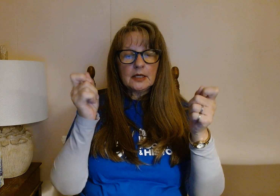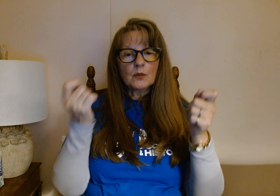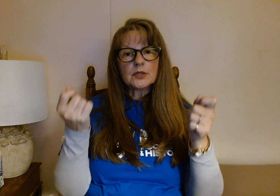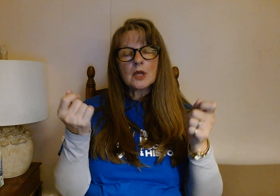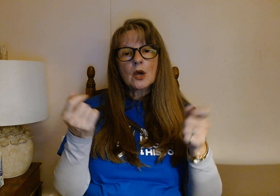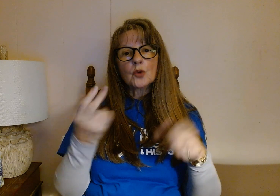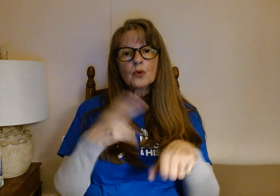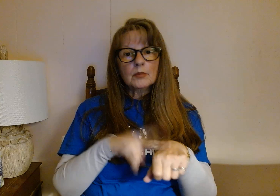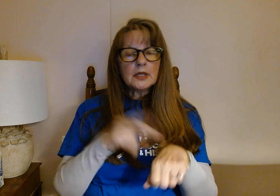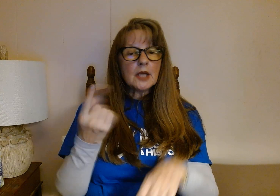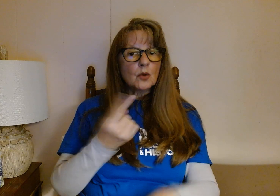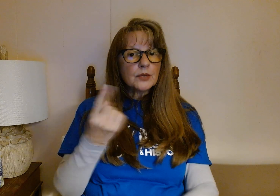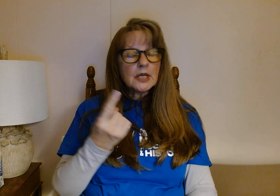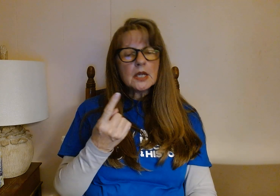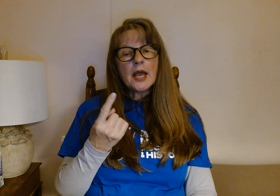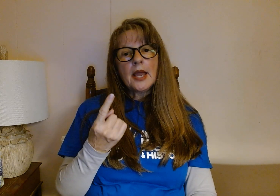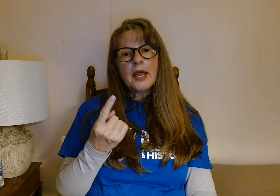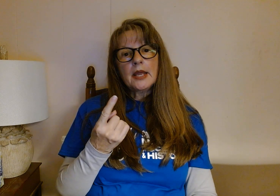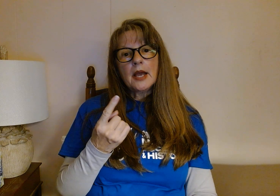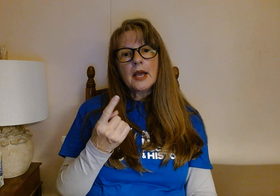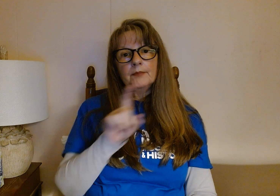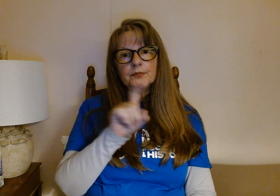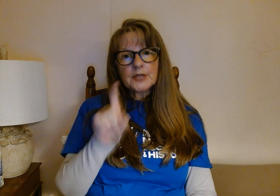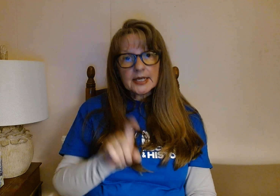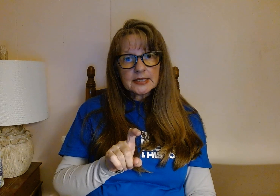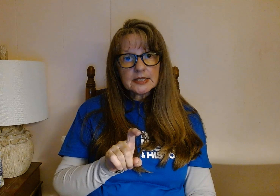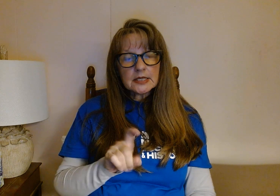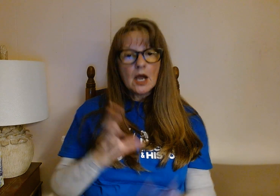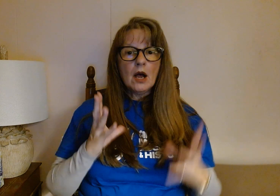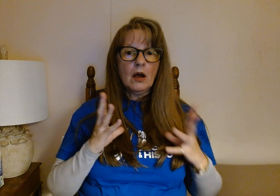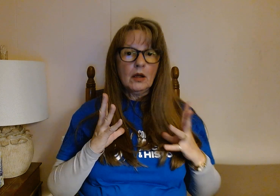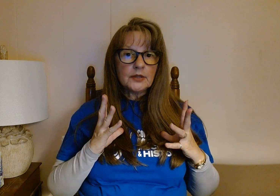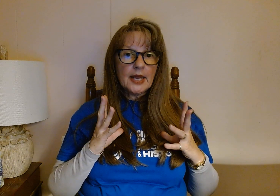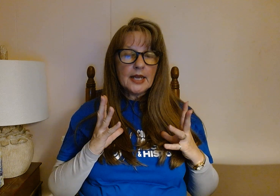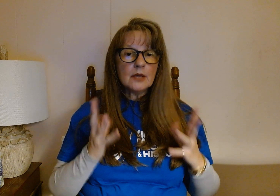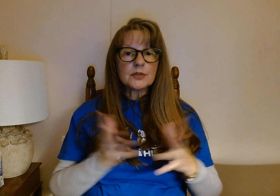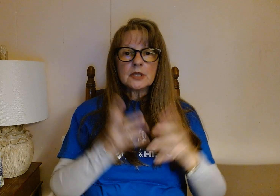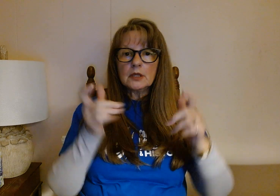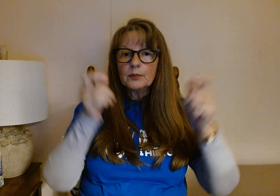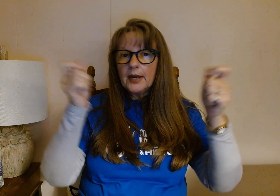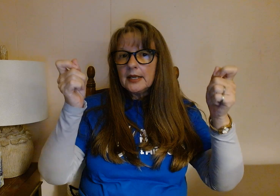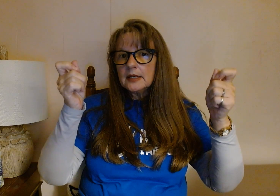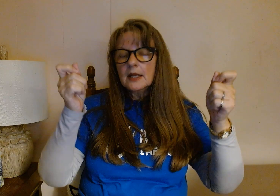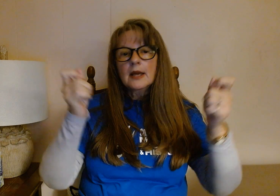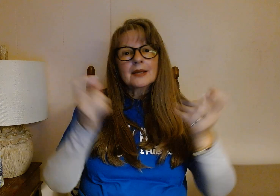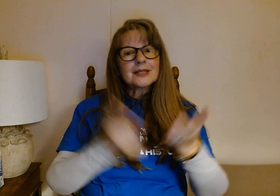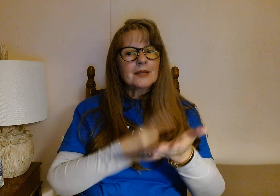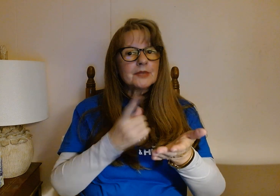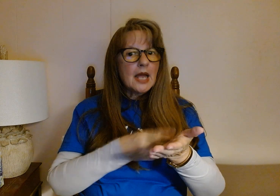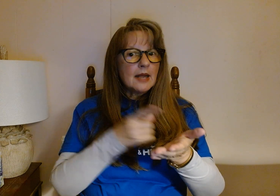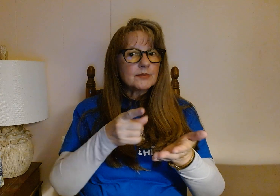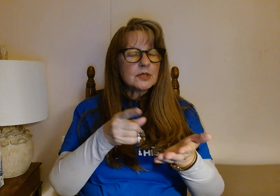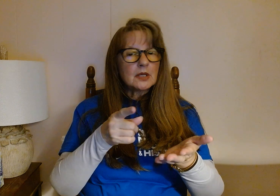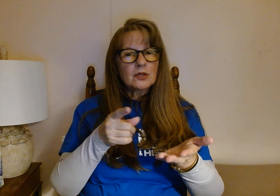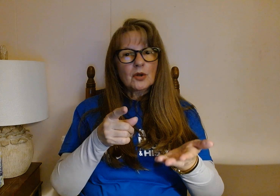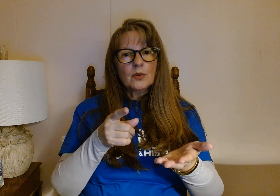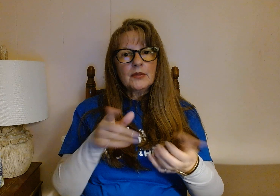was normally only a Texas holiday. It was celebrated sometimes, in the